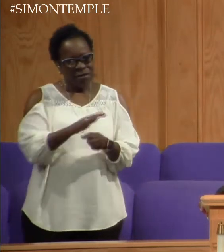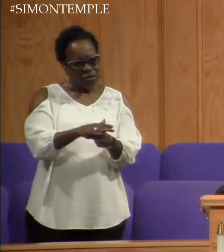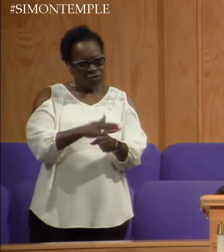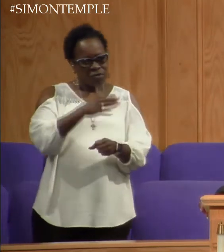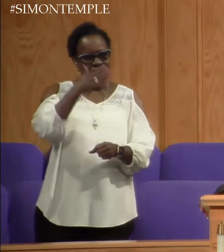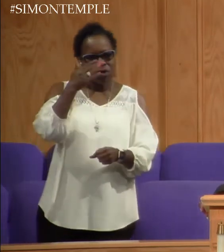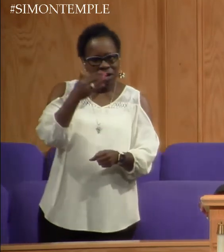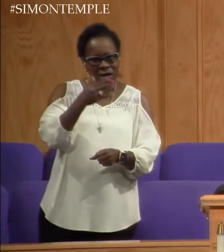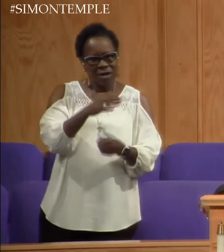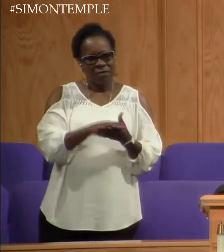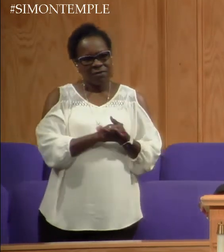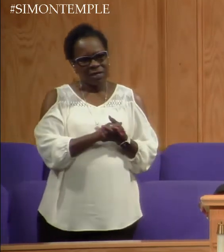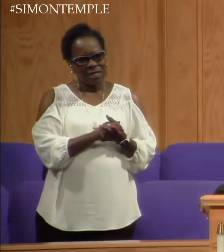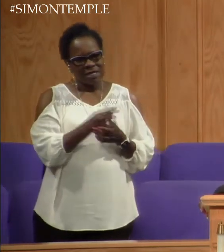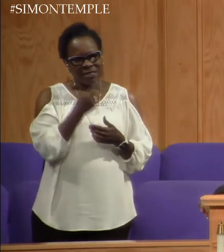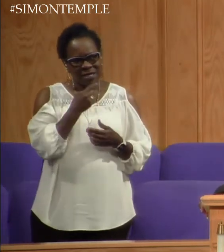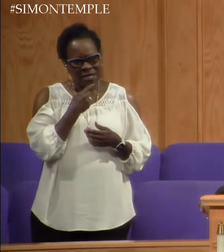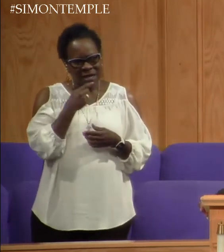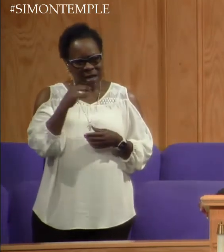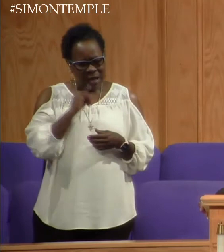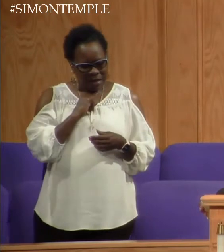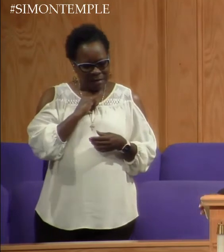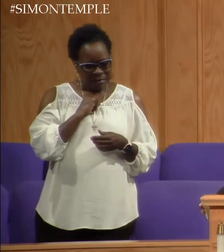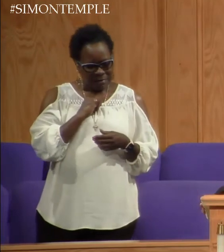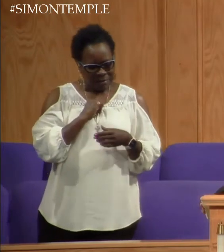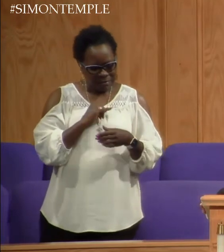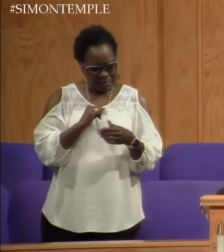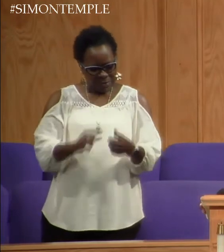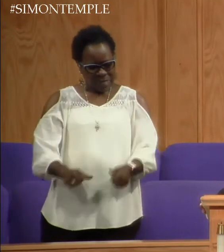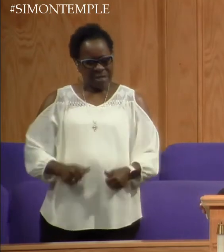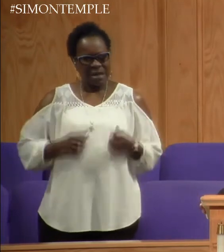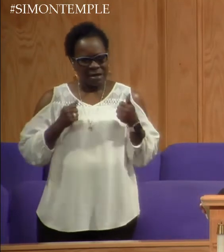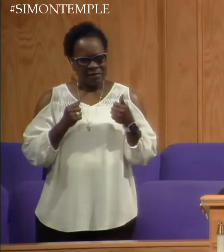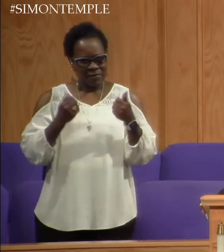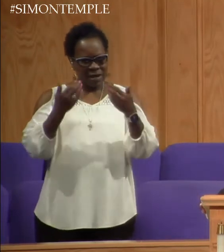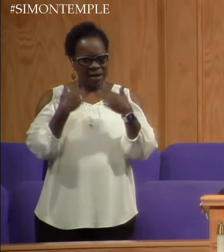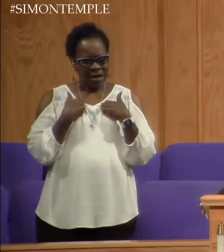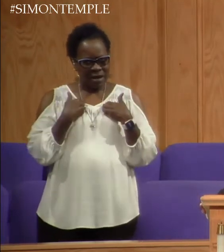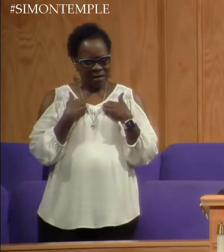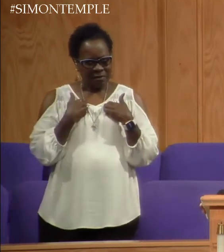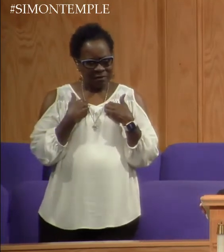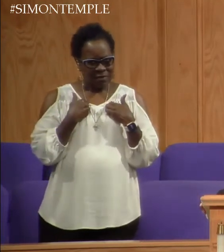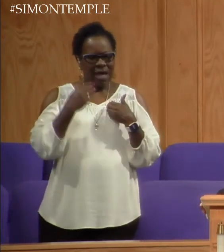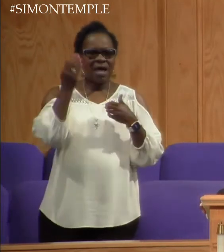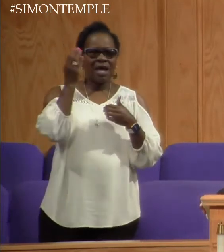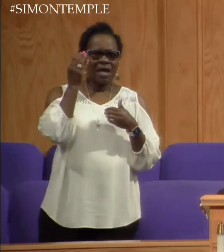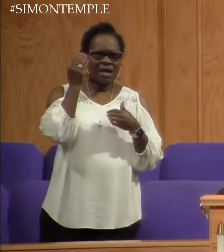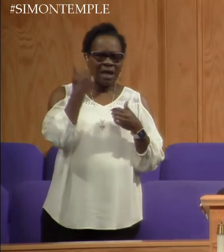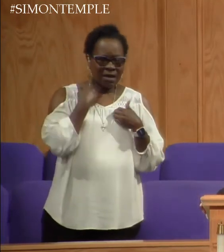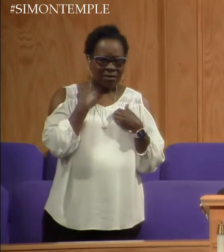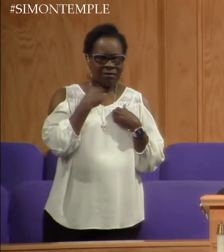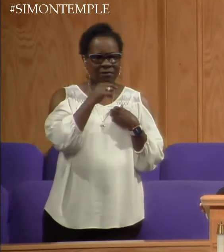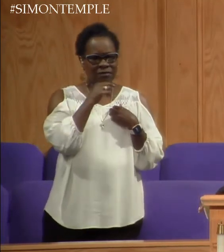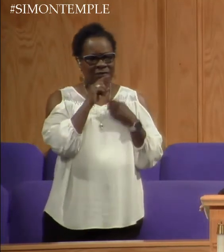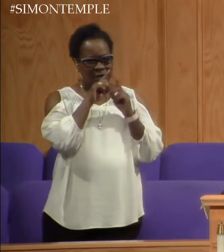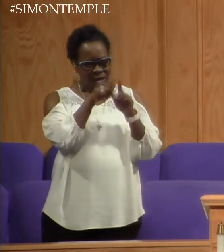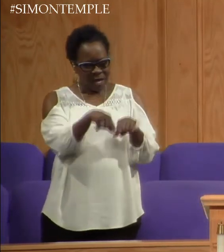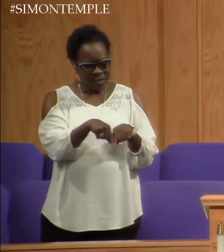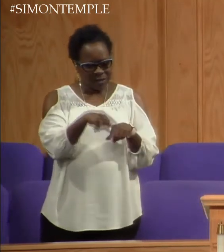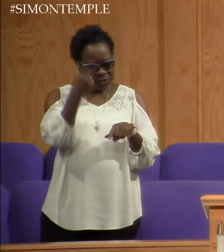I am alive forevermore. All right. And I have the keys to death and Hades.